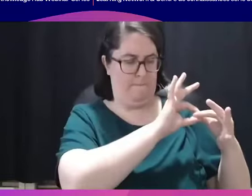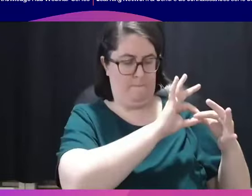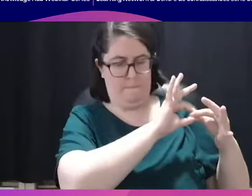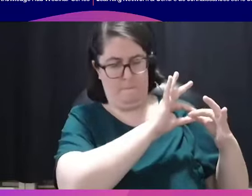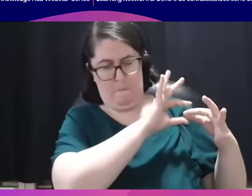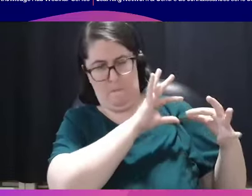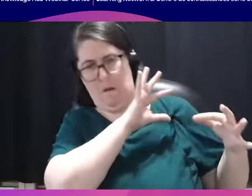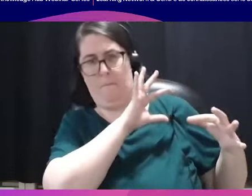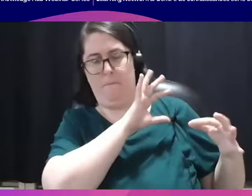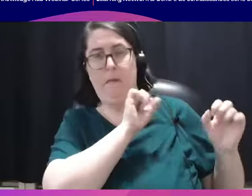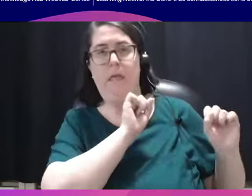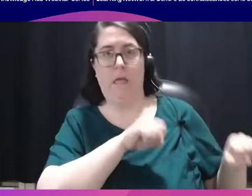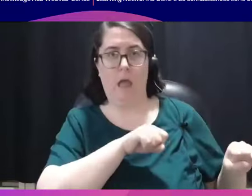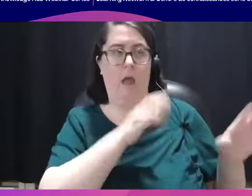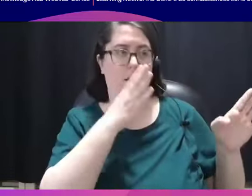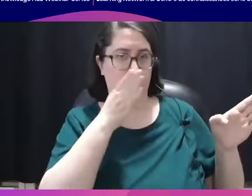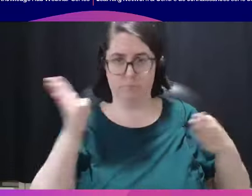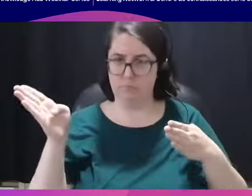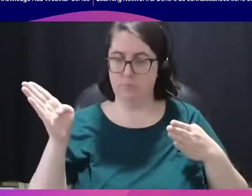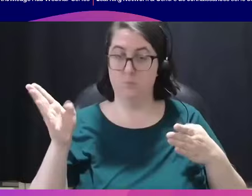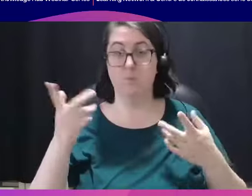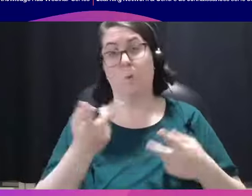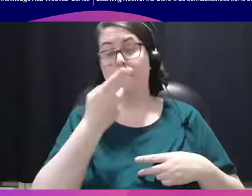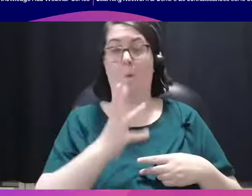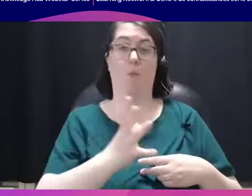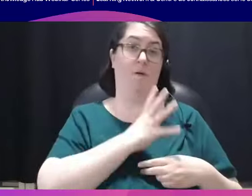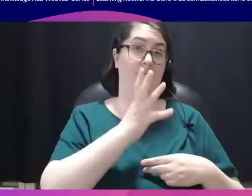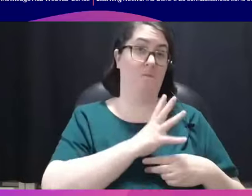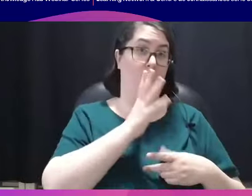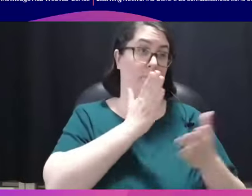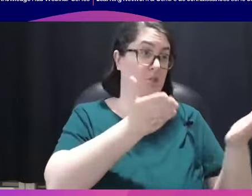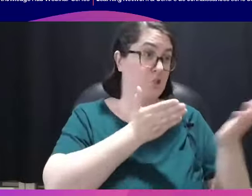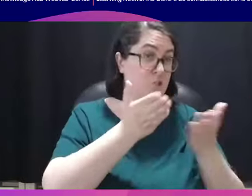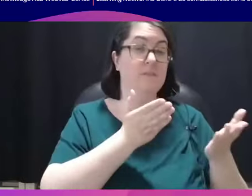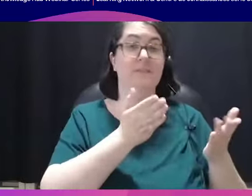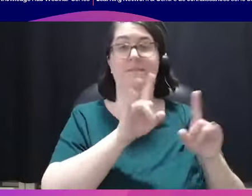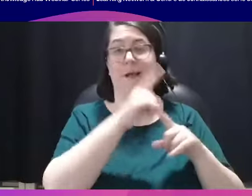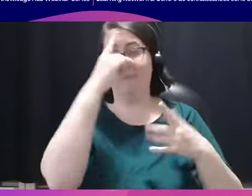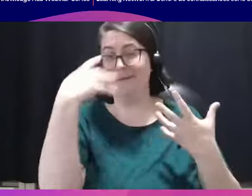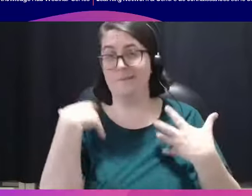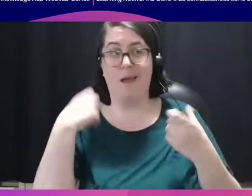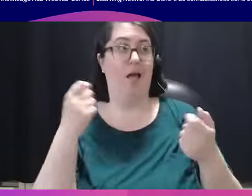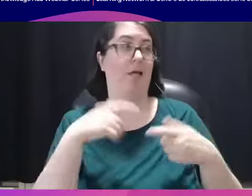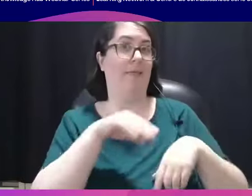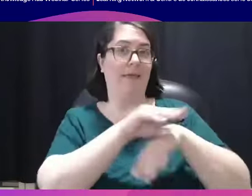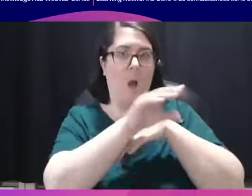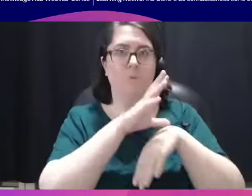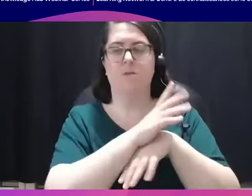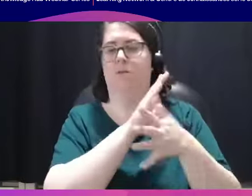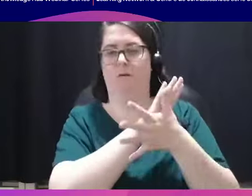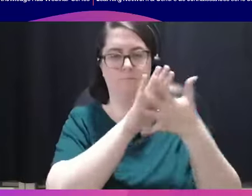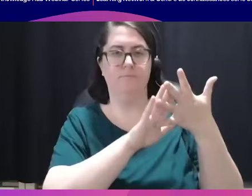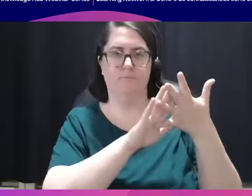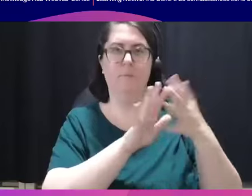the productive potential of both formal psychosocial services like mental health, like counseling,